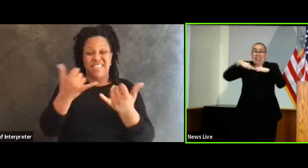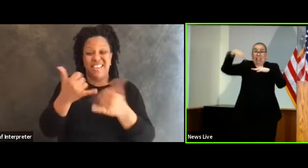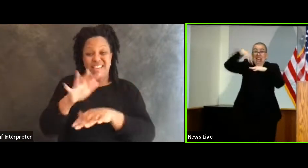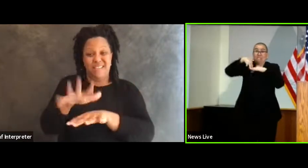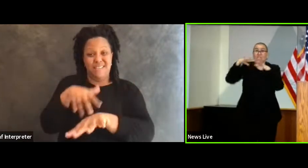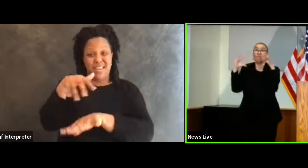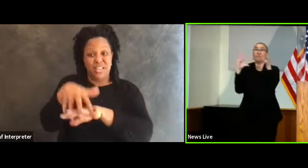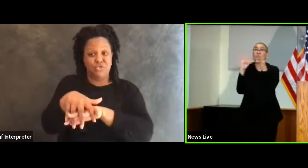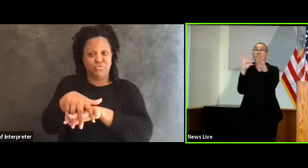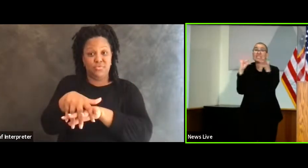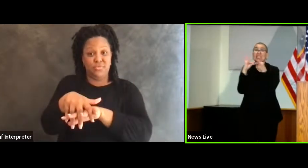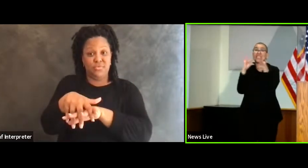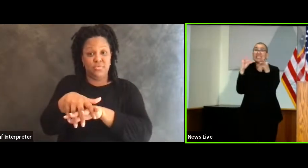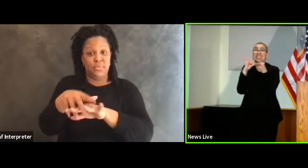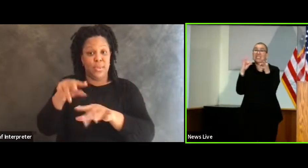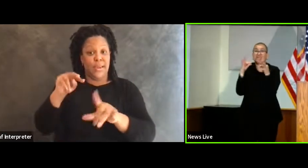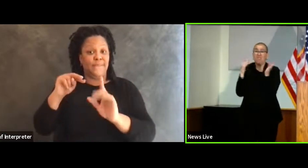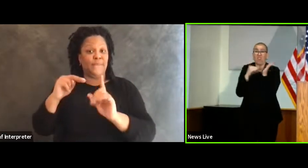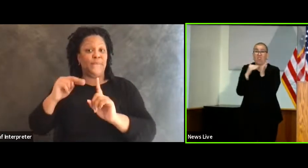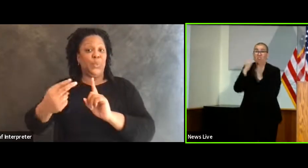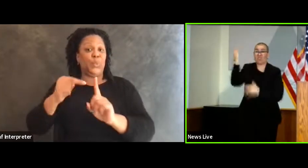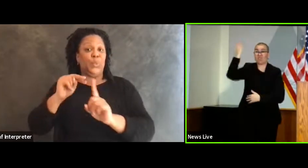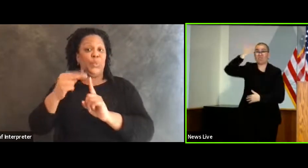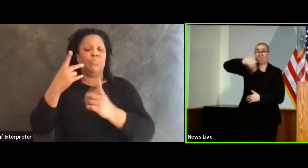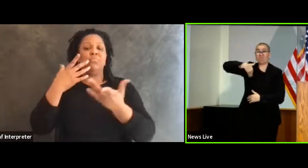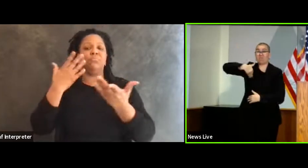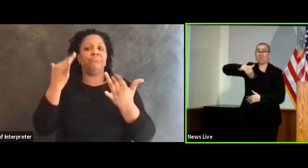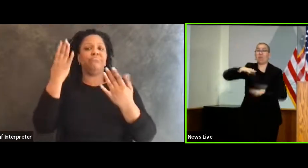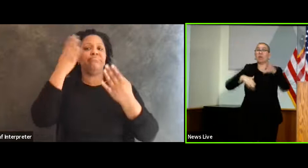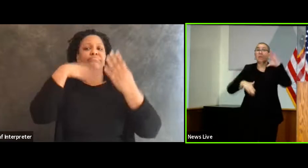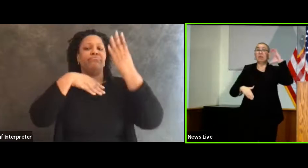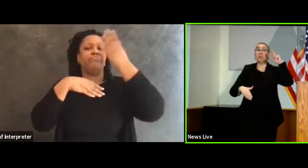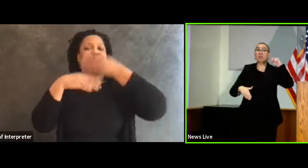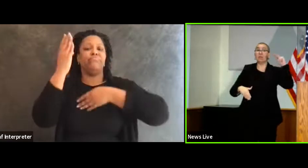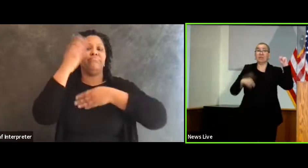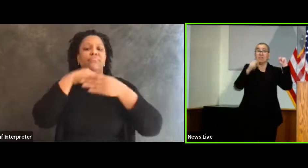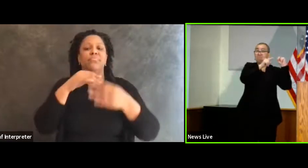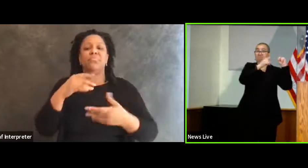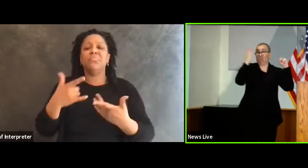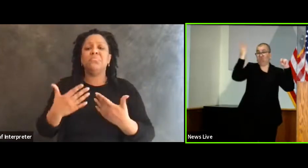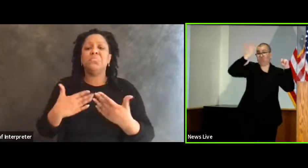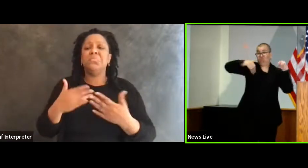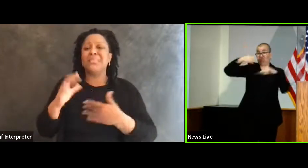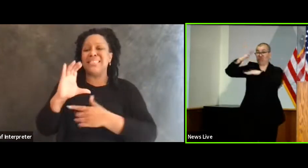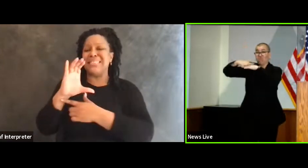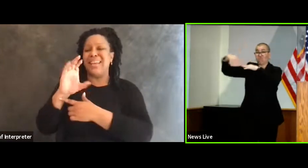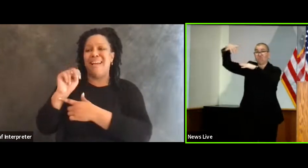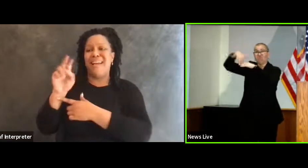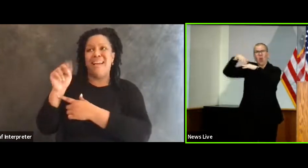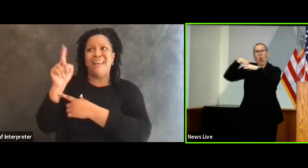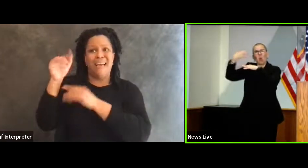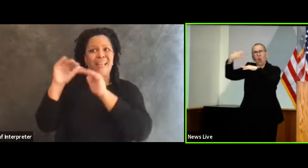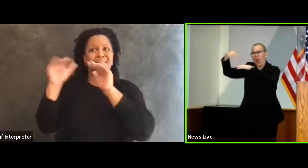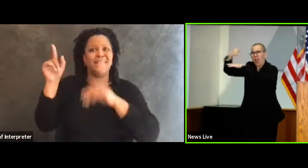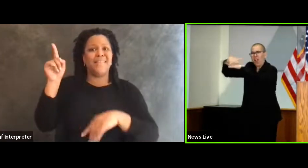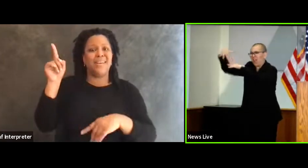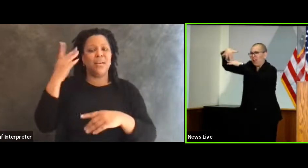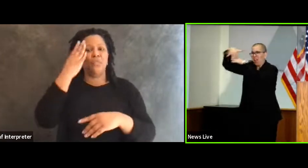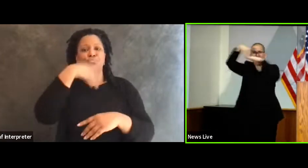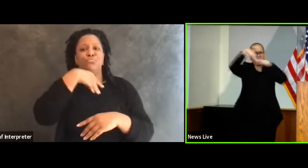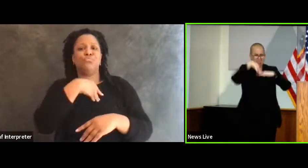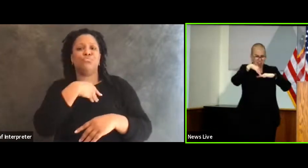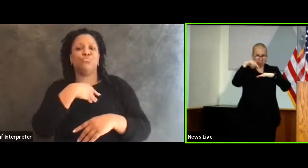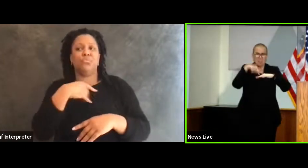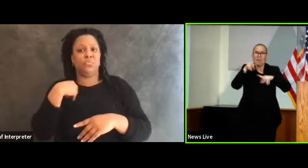forgotten, even at the CNN level, I do want to speak to the importance of our tribal folks who live in rural